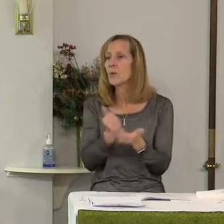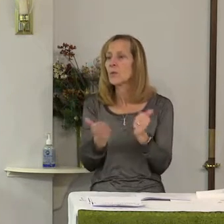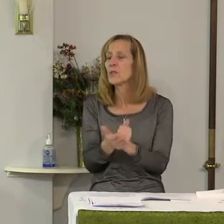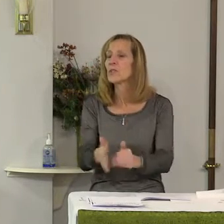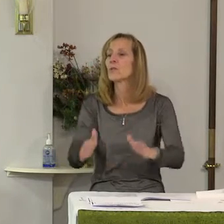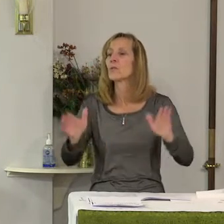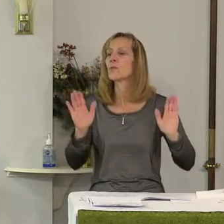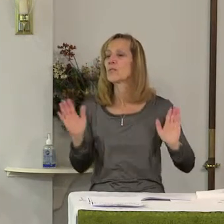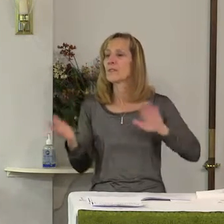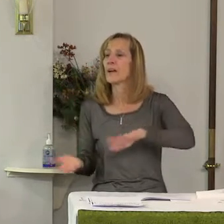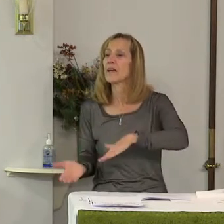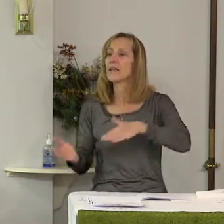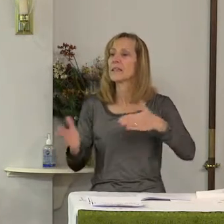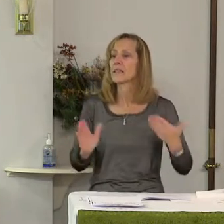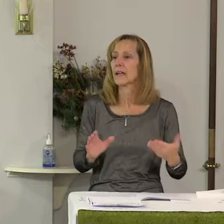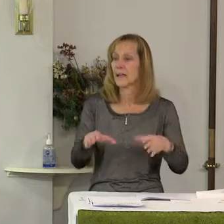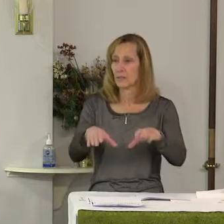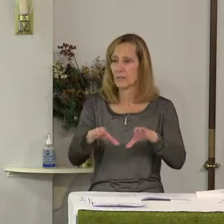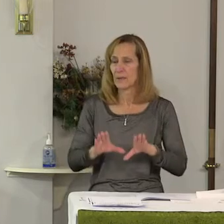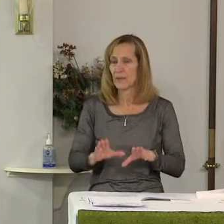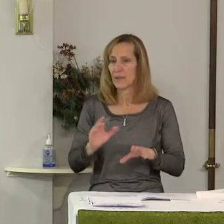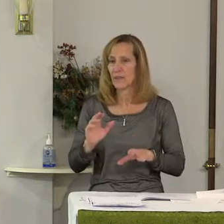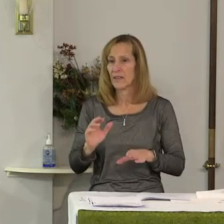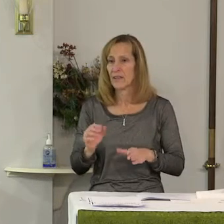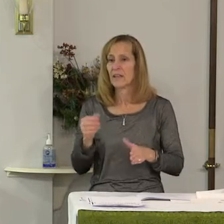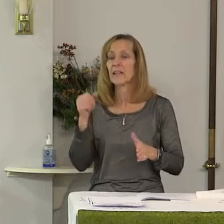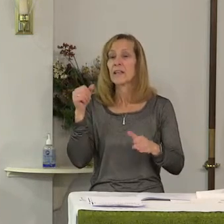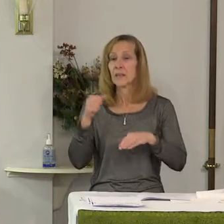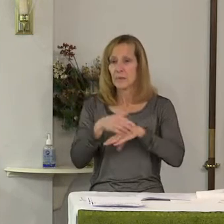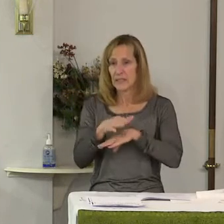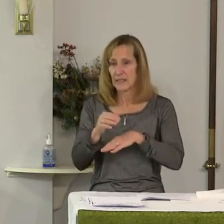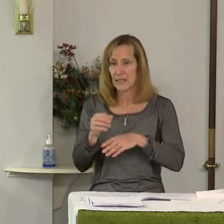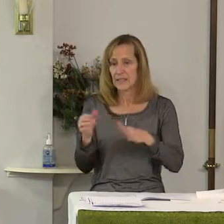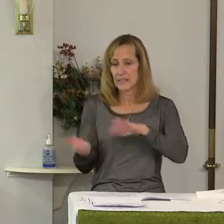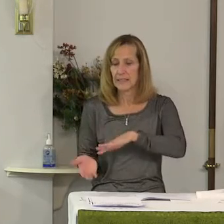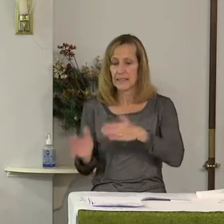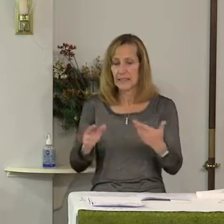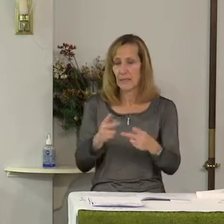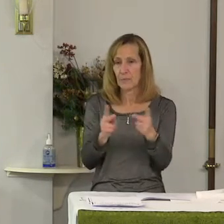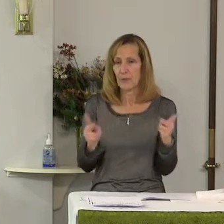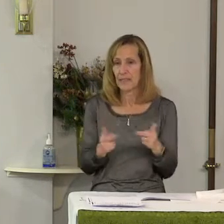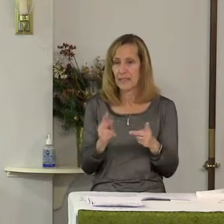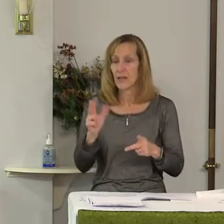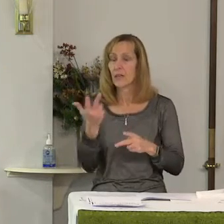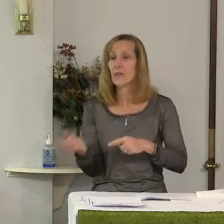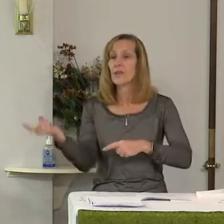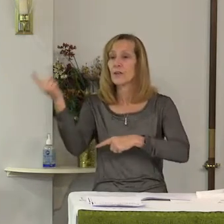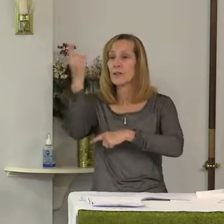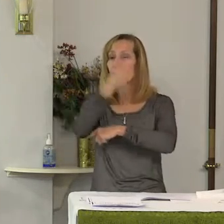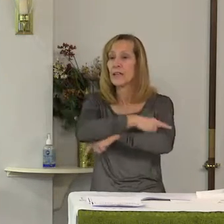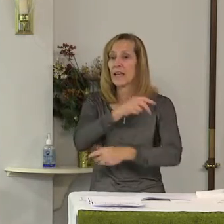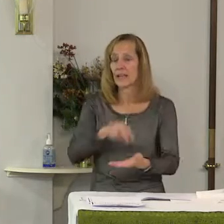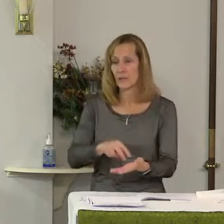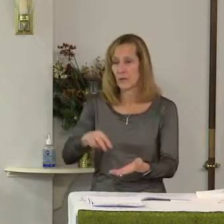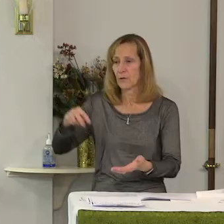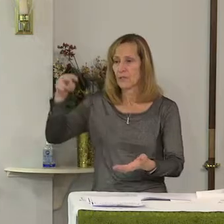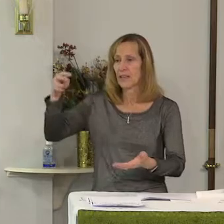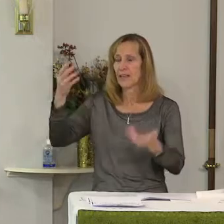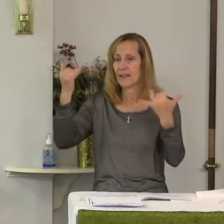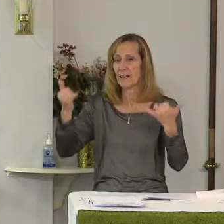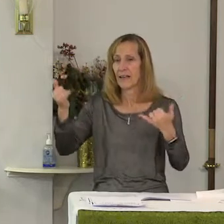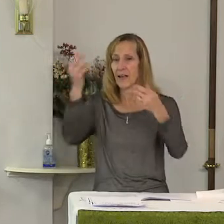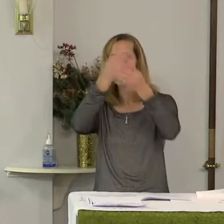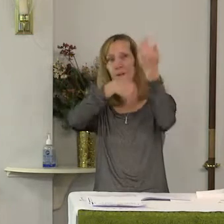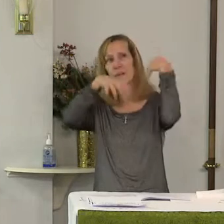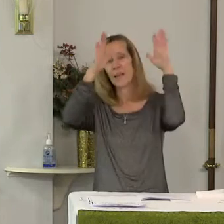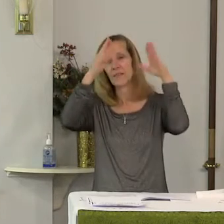was crucified, died, and was buried. He descended to the dead. On the third day, he rose again. He ascended